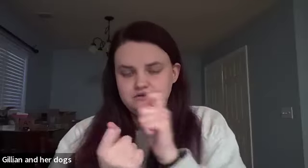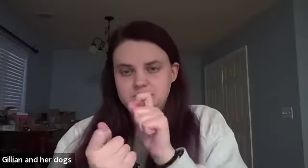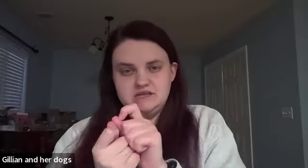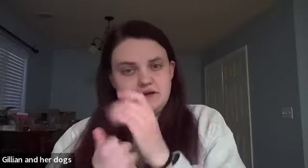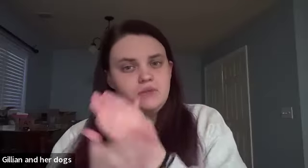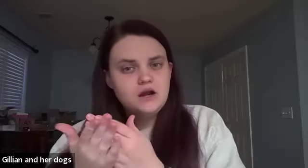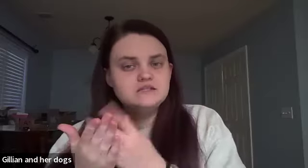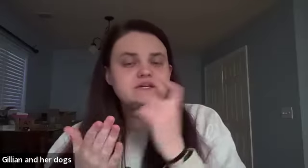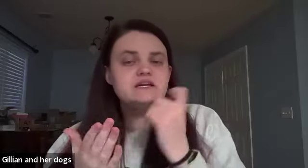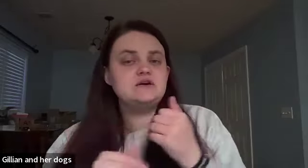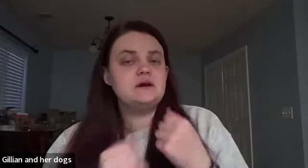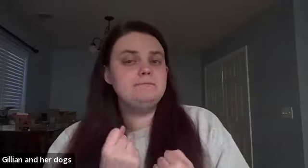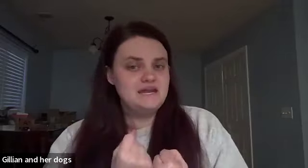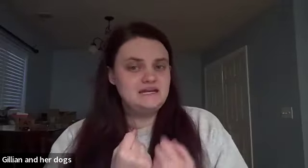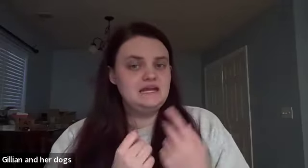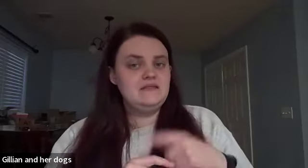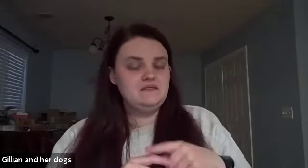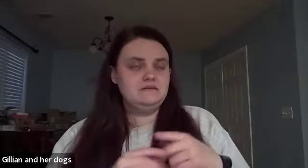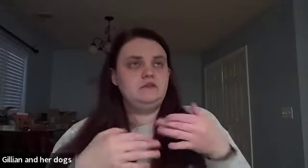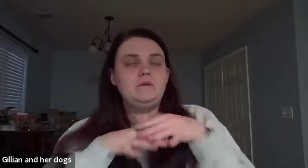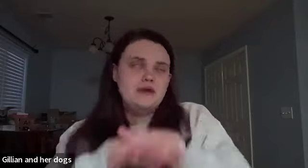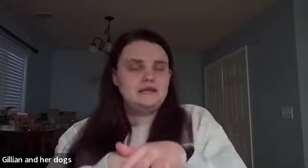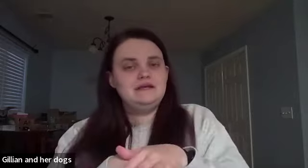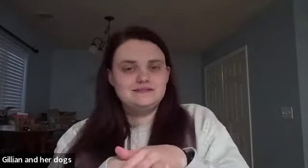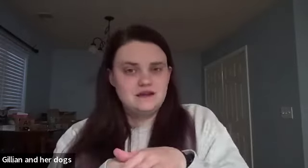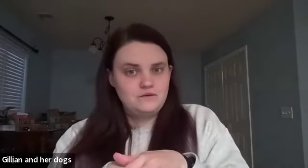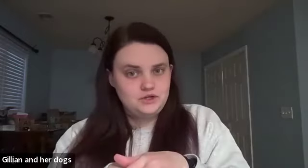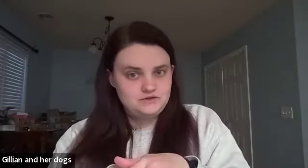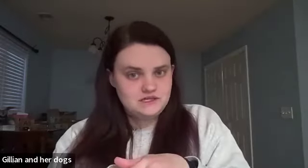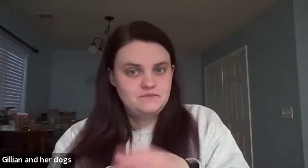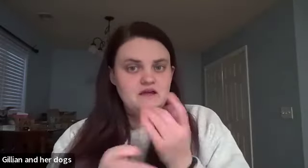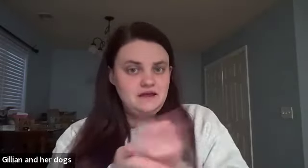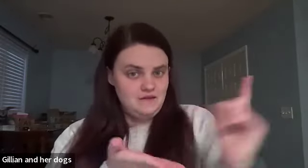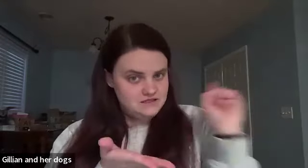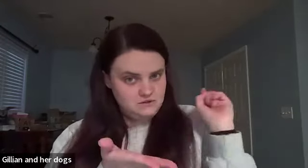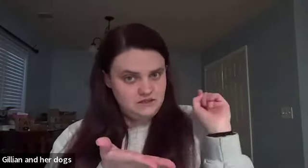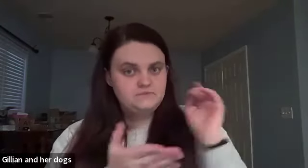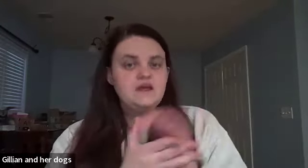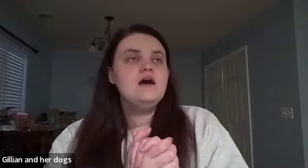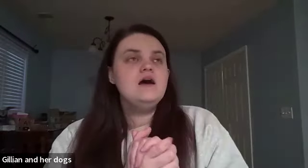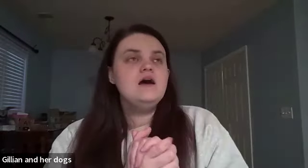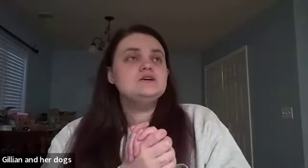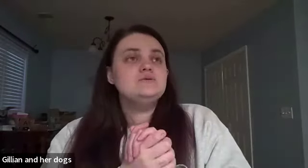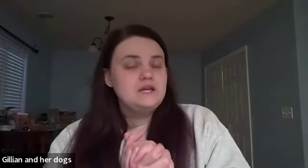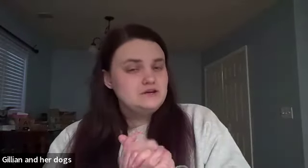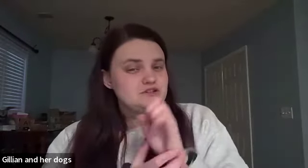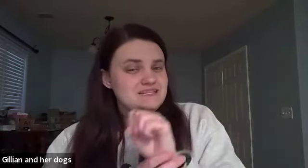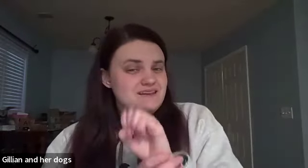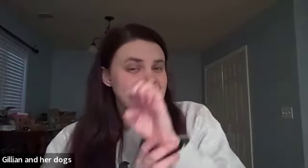those specific parts because they're embedded in the sign that we're using, like last week. When you're doing